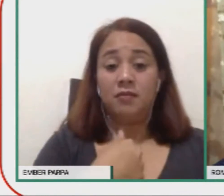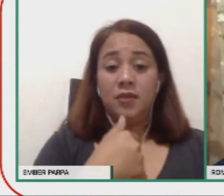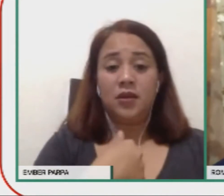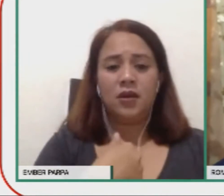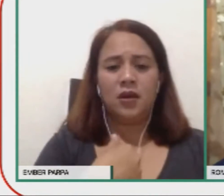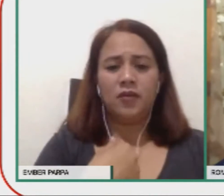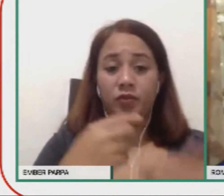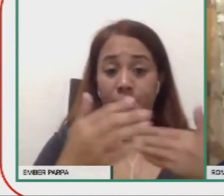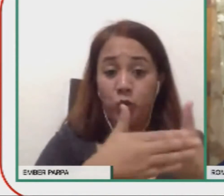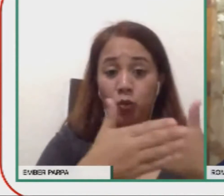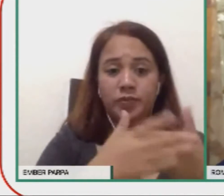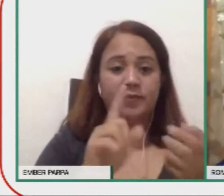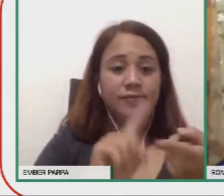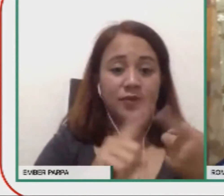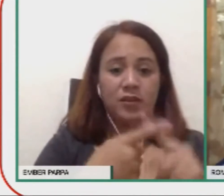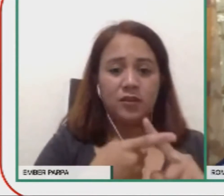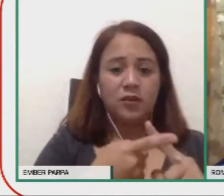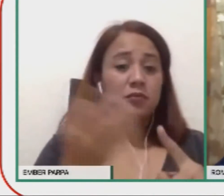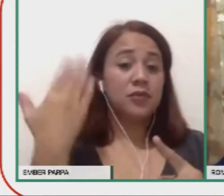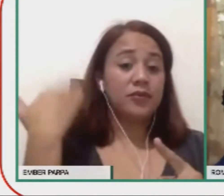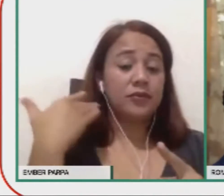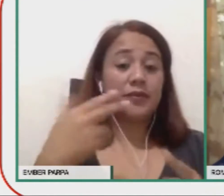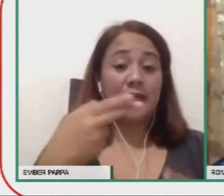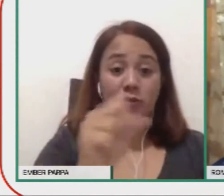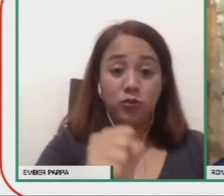close friend when I was in high school.